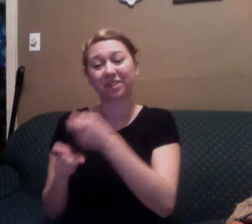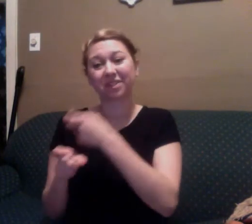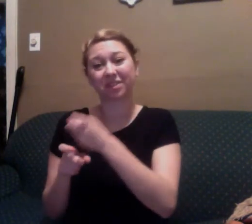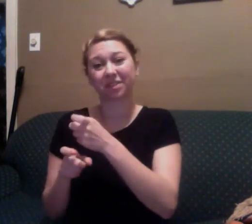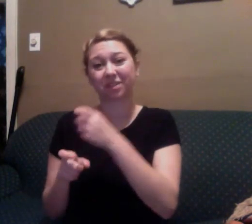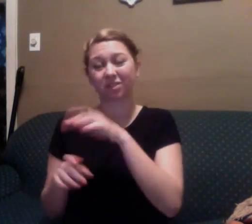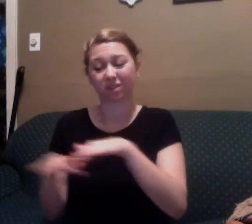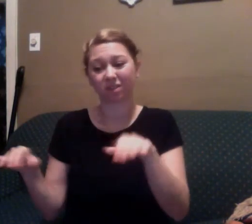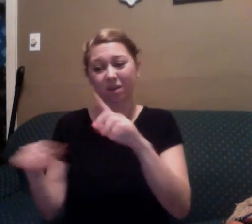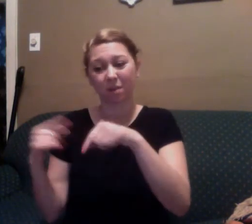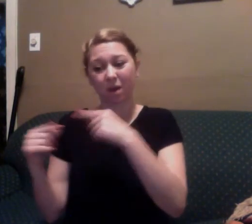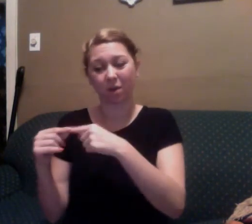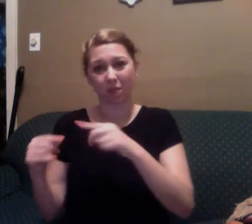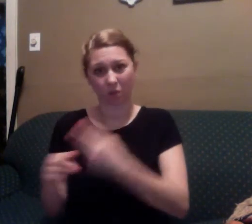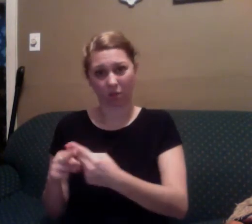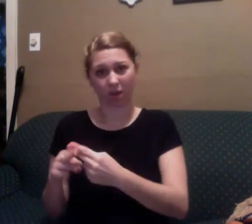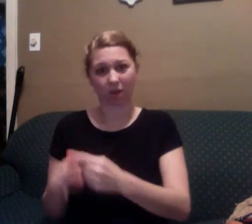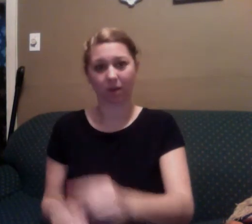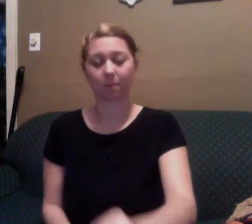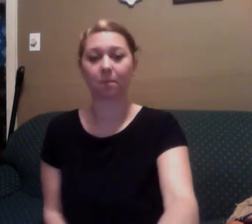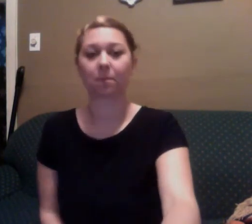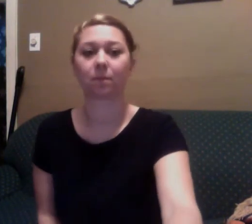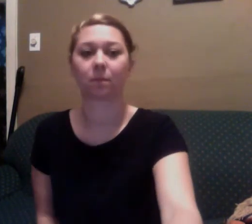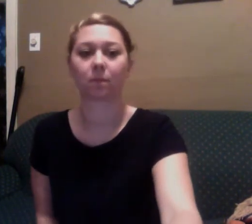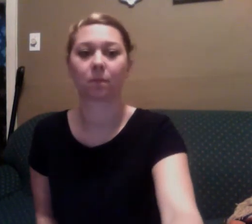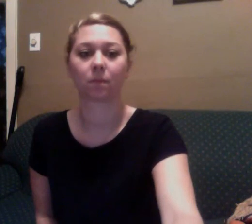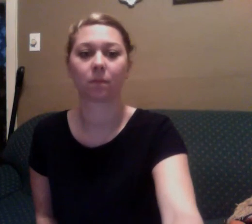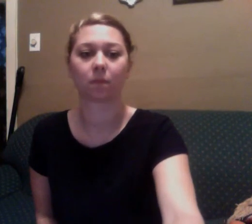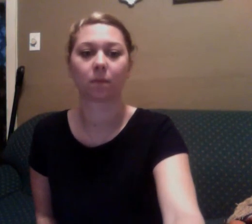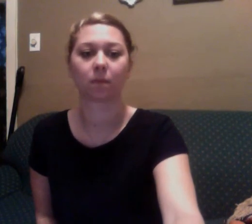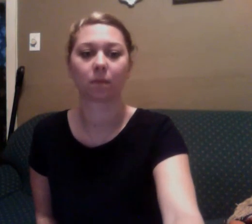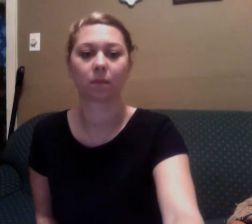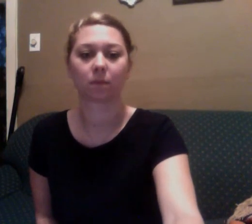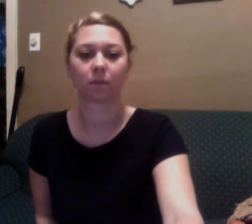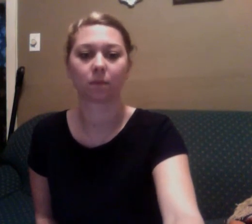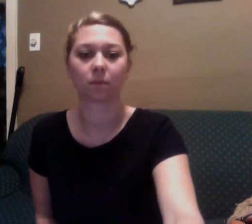couldn't resist throwing in just this one, because I'm a geek, and that's how I roll.